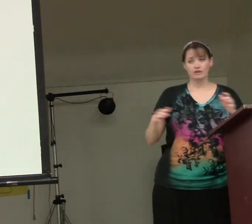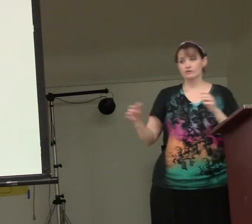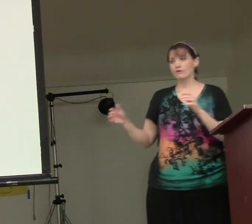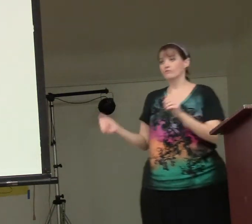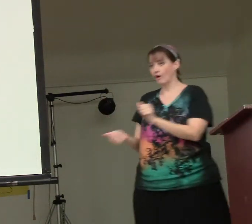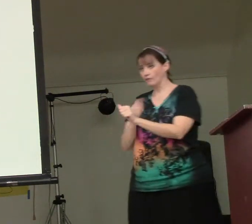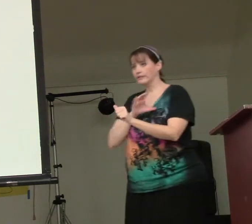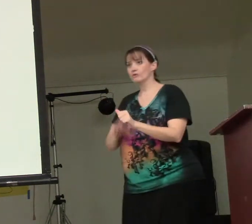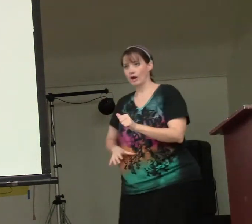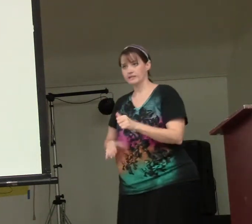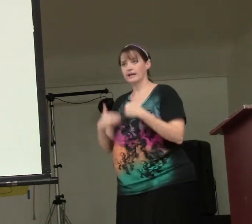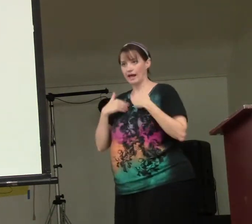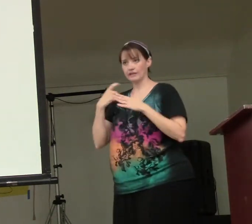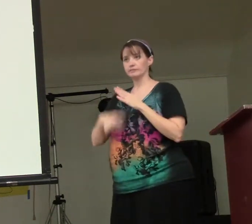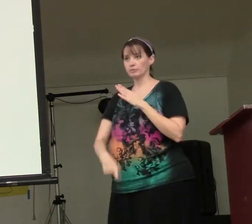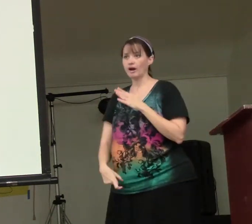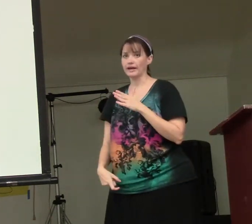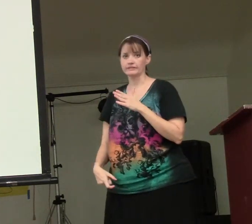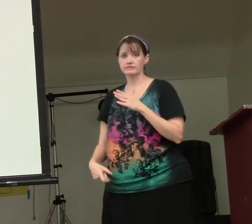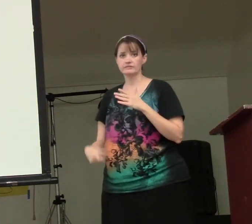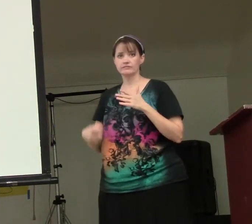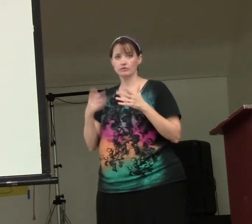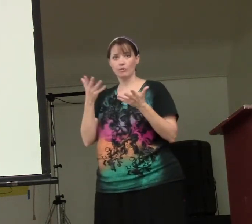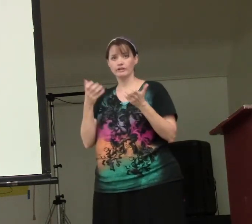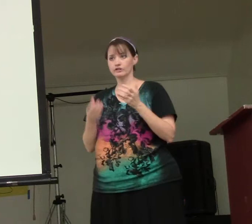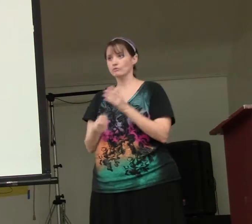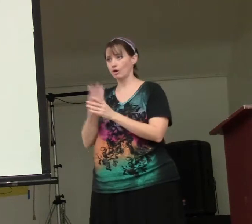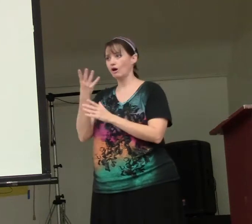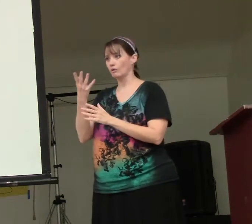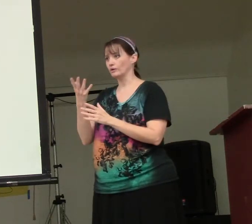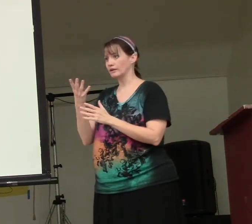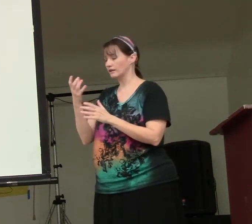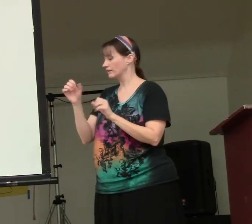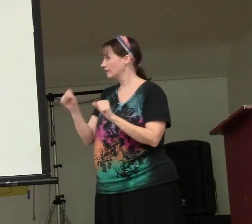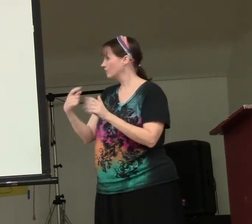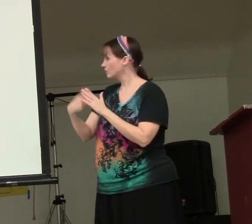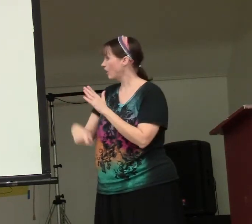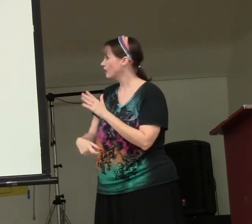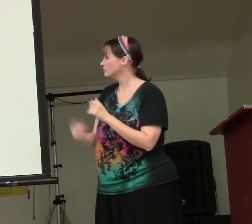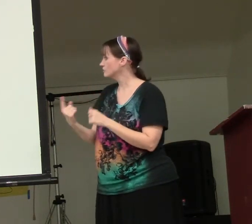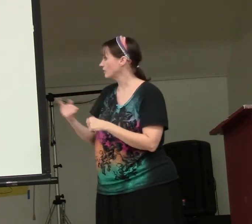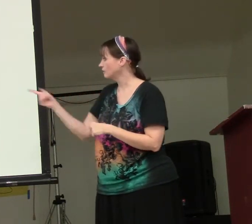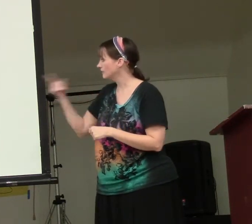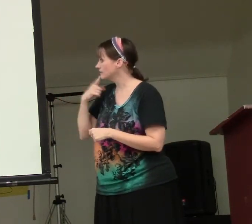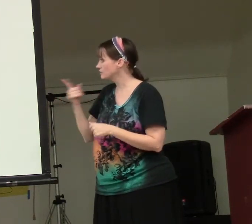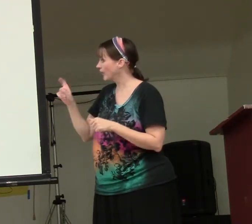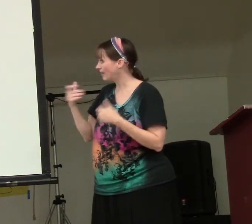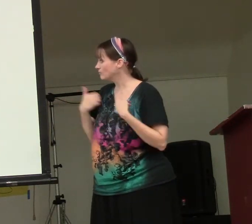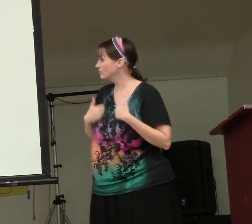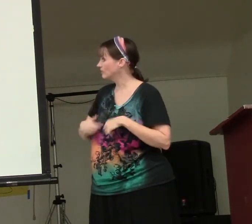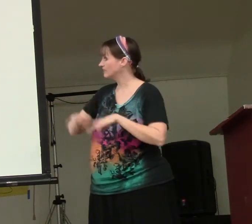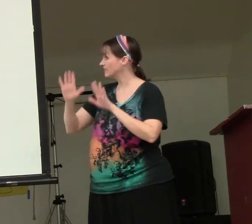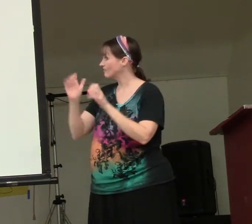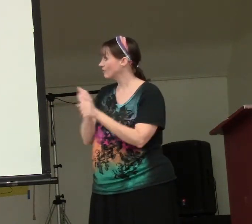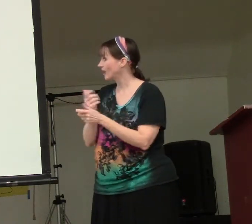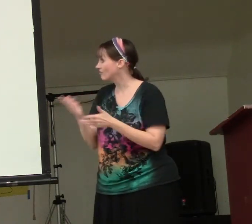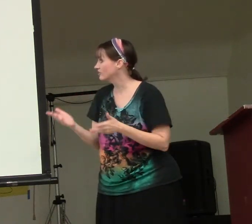So following Christ has a price. If you want to grow, it will cost you something. He says we have to be willing to give up